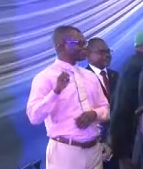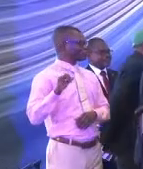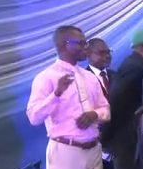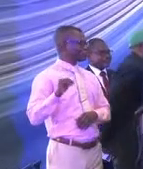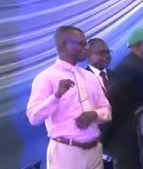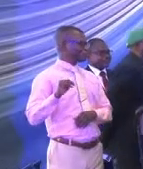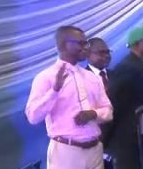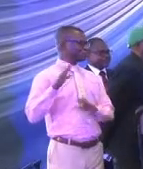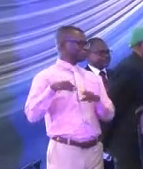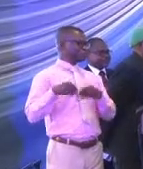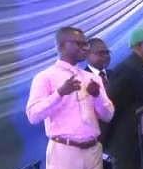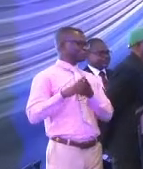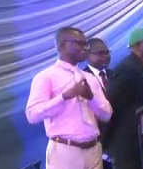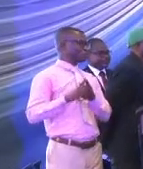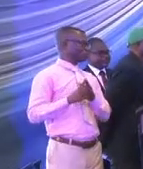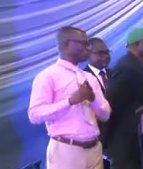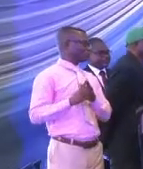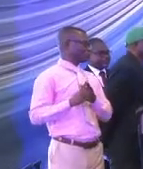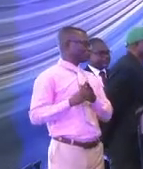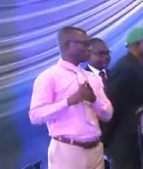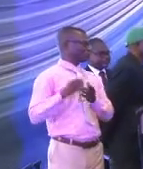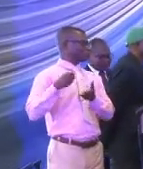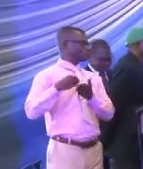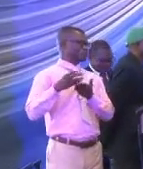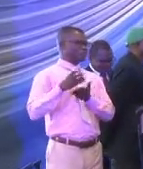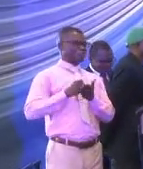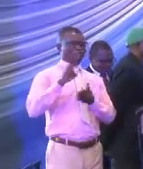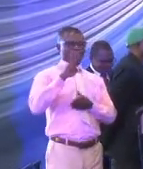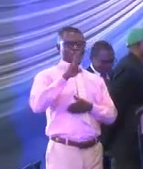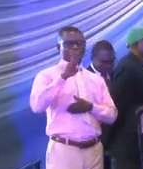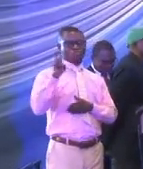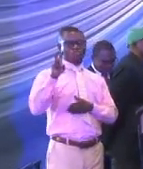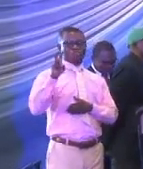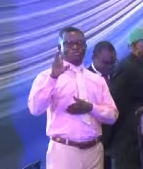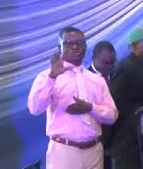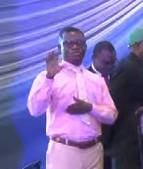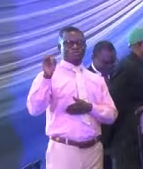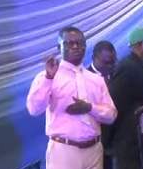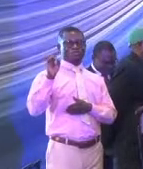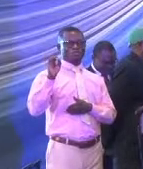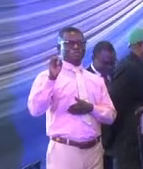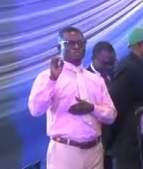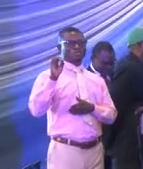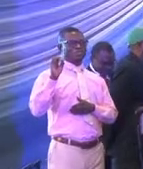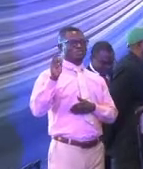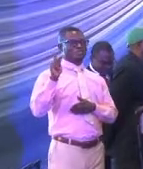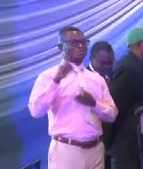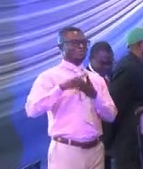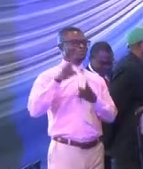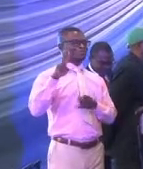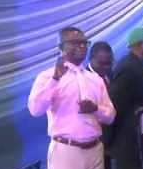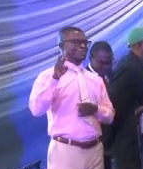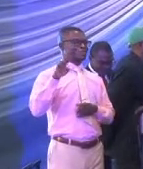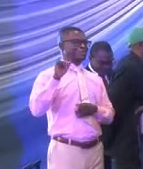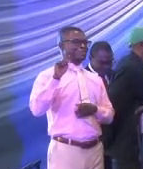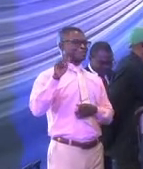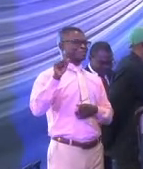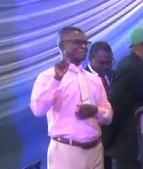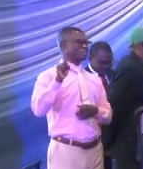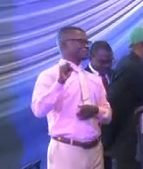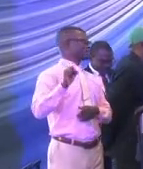will present a cash gift of 250,000 naira to Veritas University.